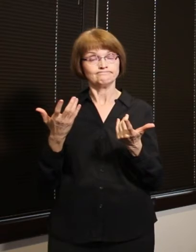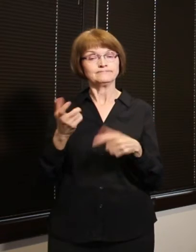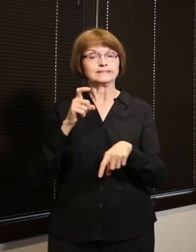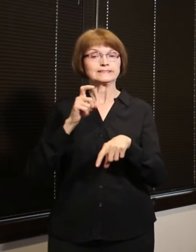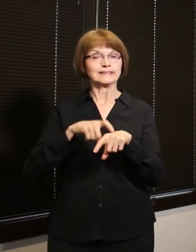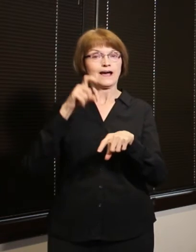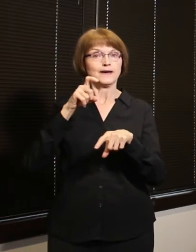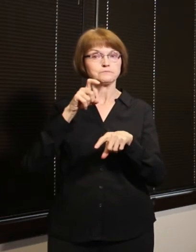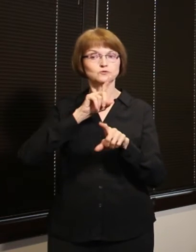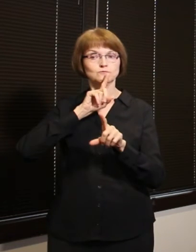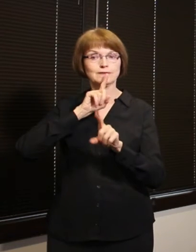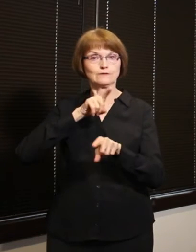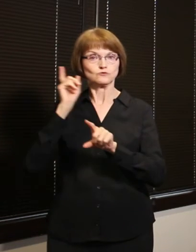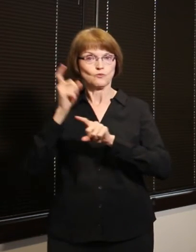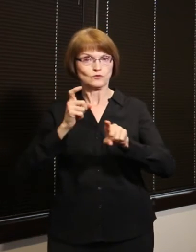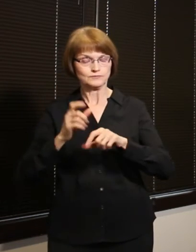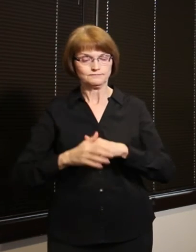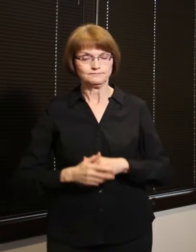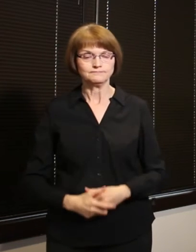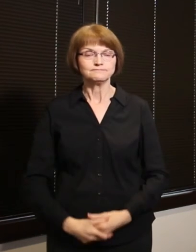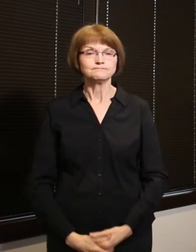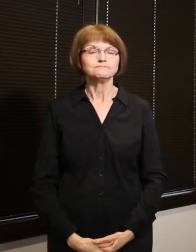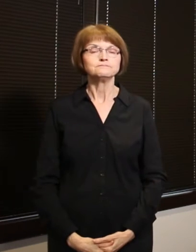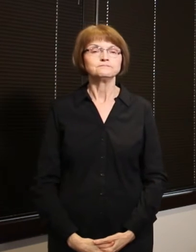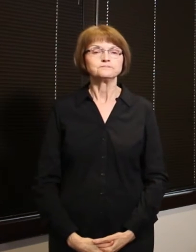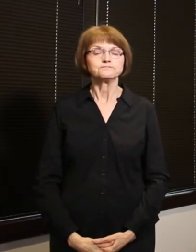address some questions from the media.